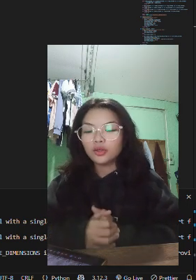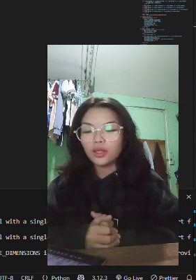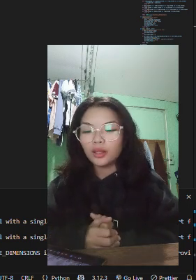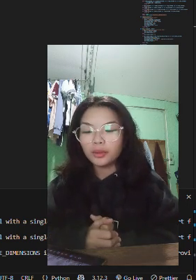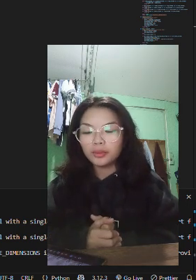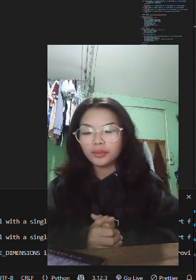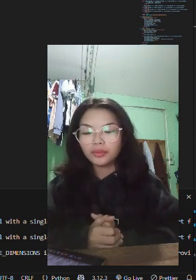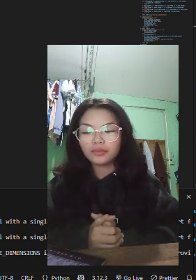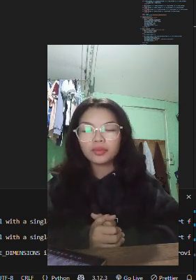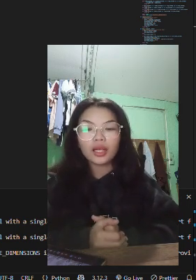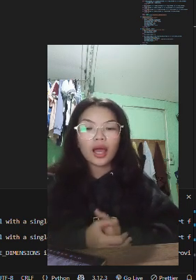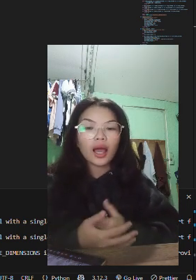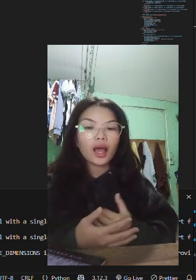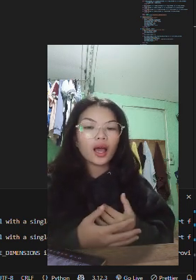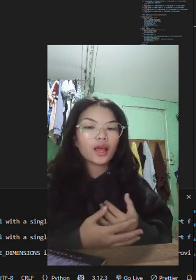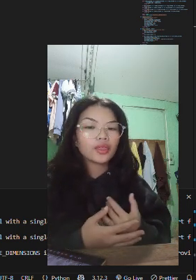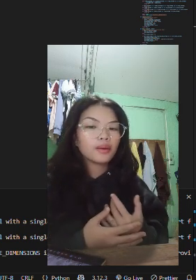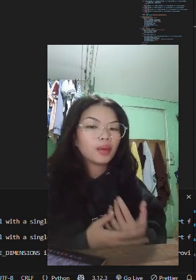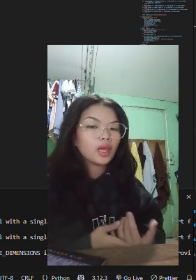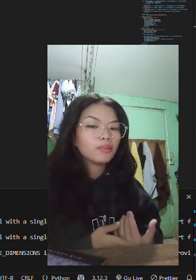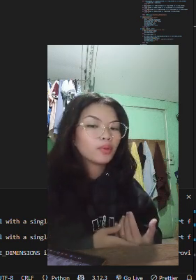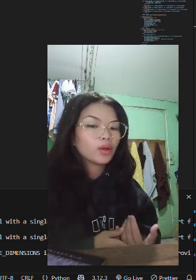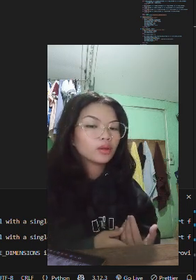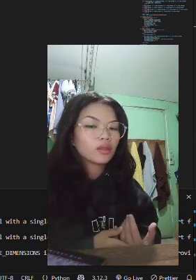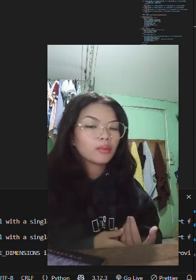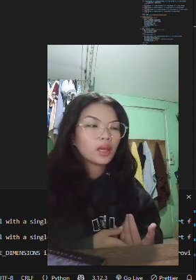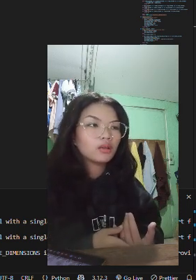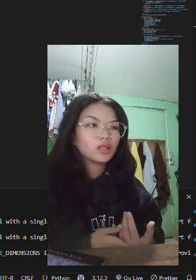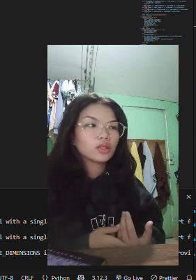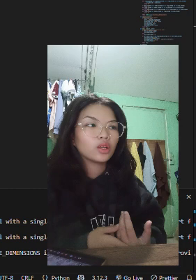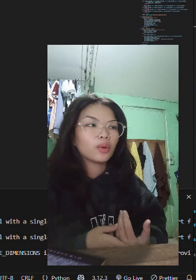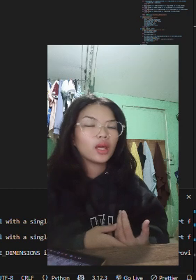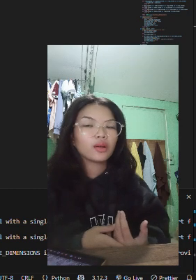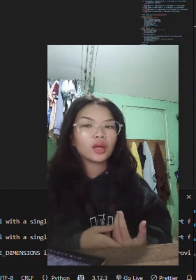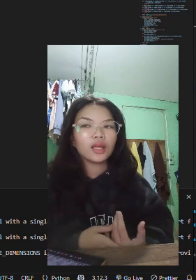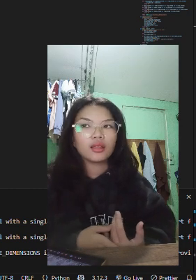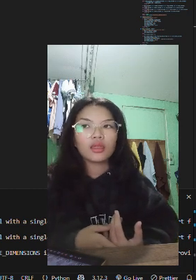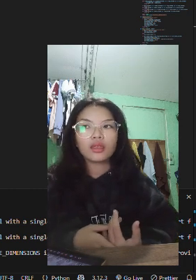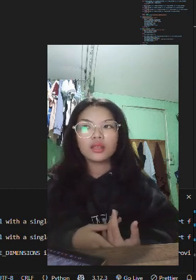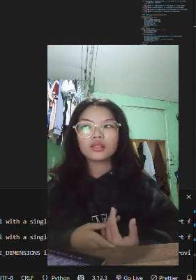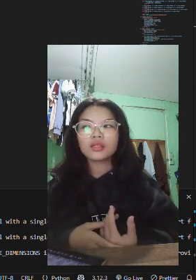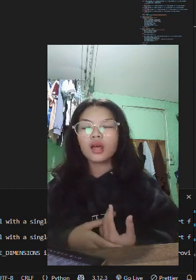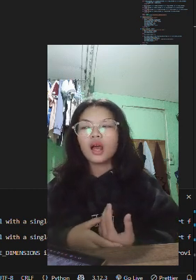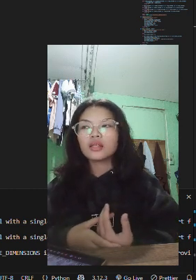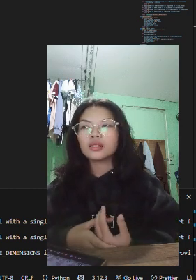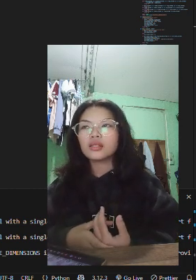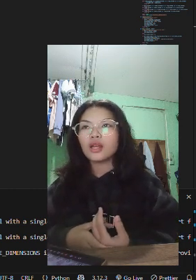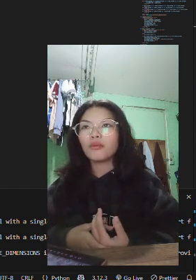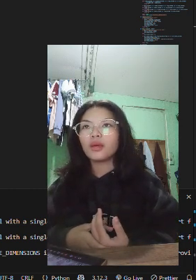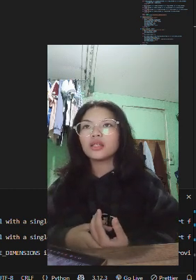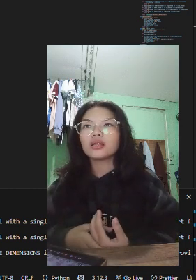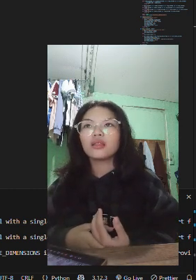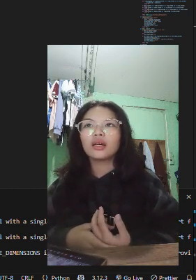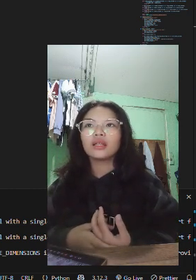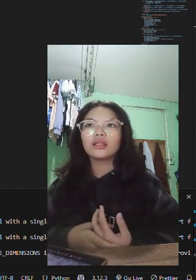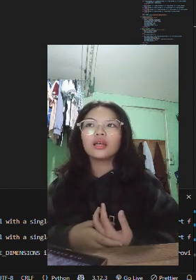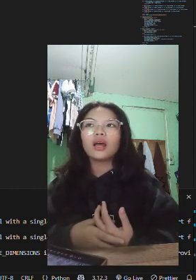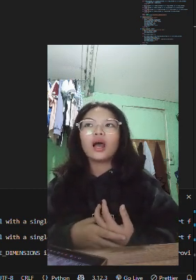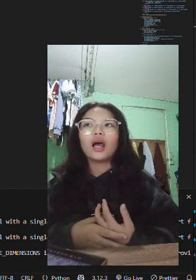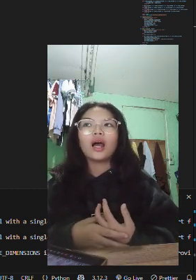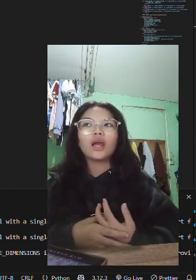so but the main point or the main reason why I created this system is